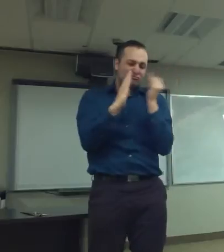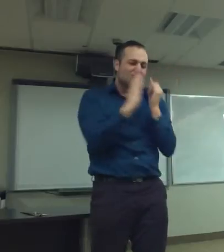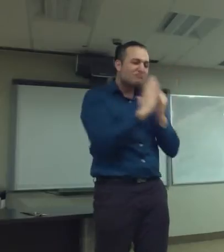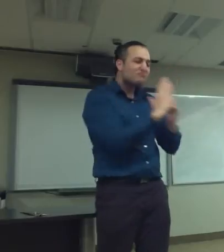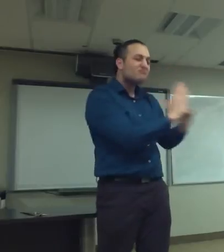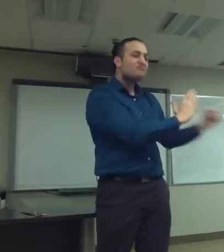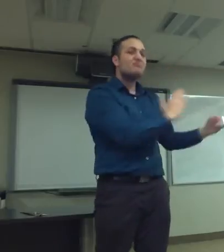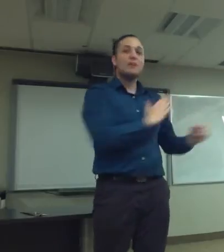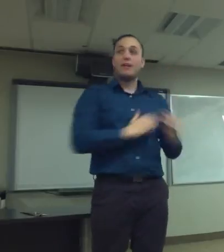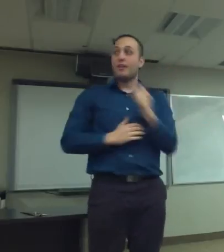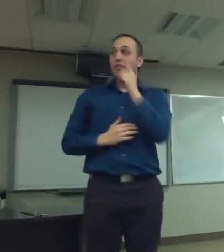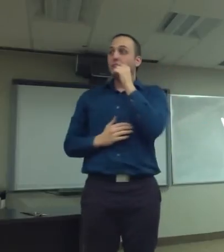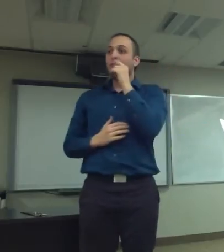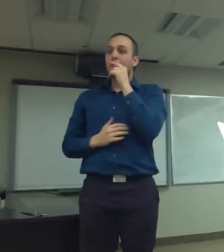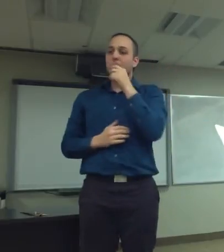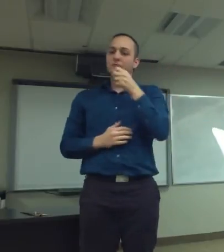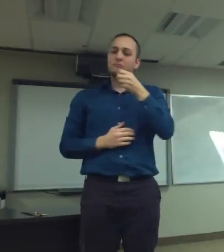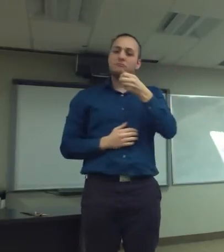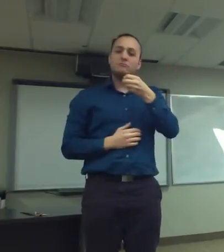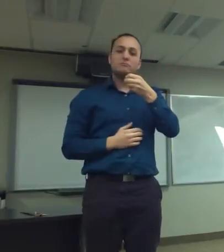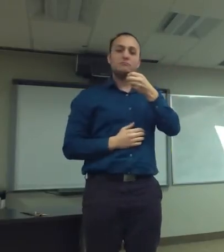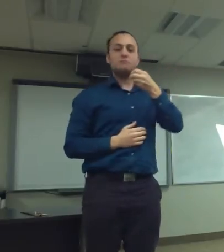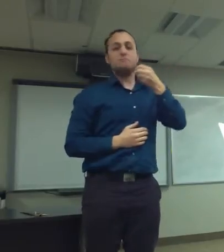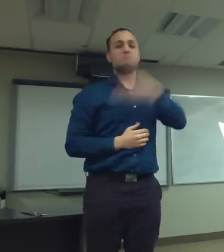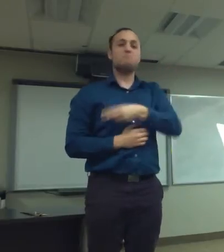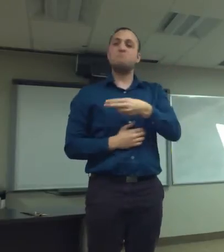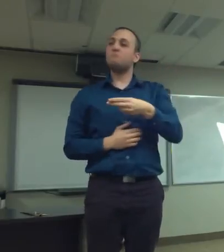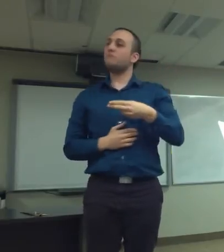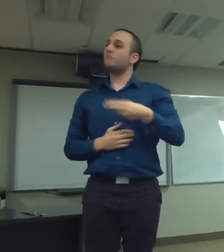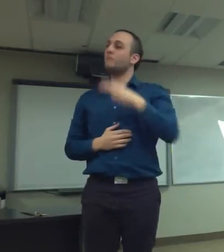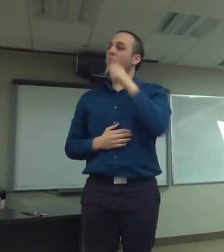that looked better than lemons.